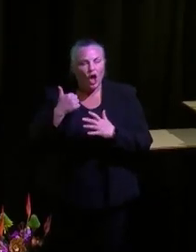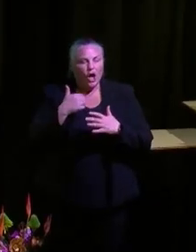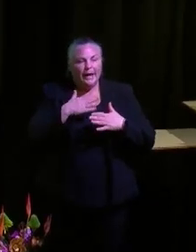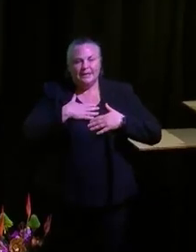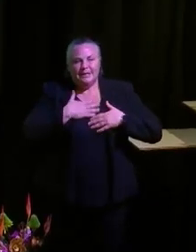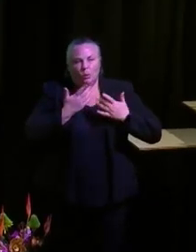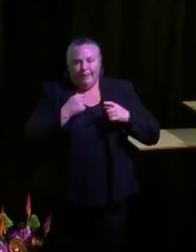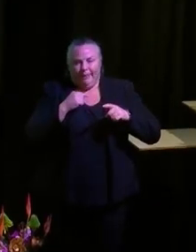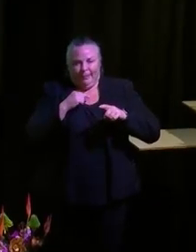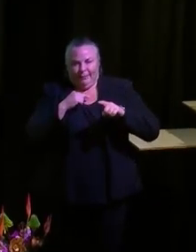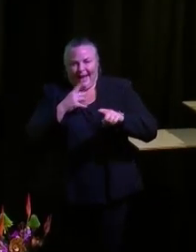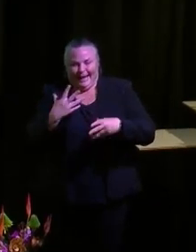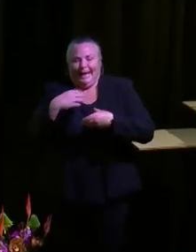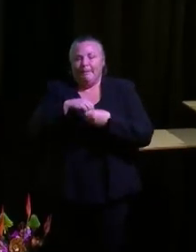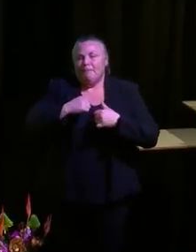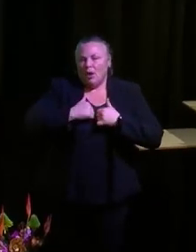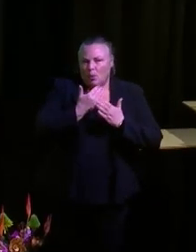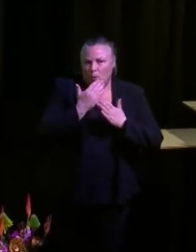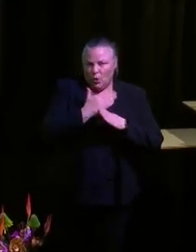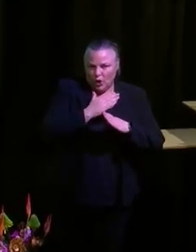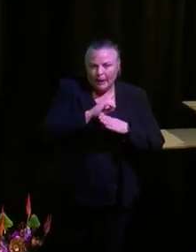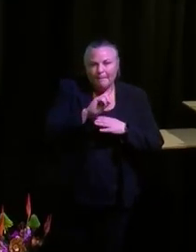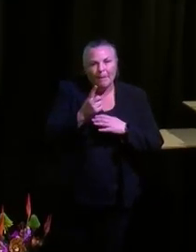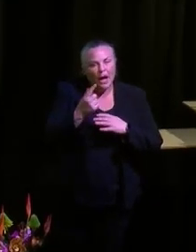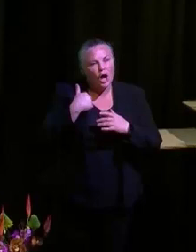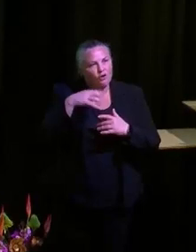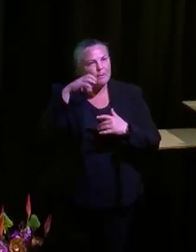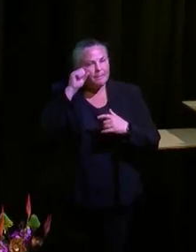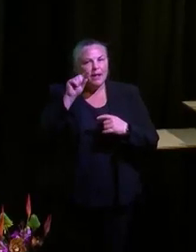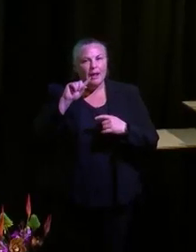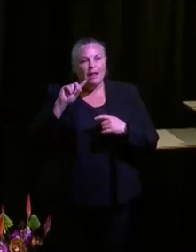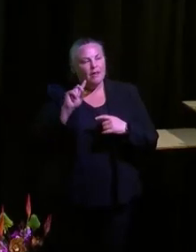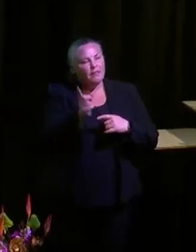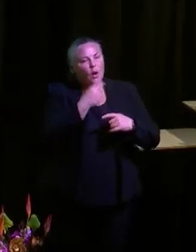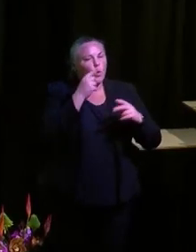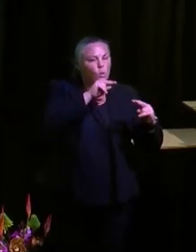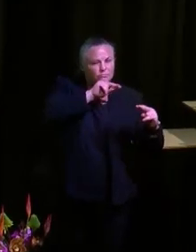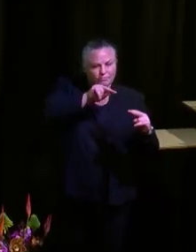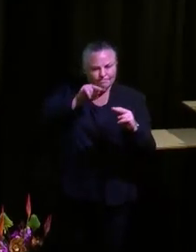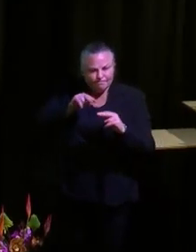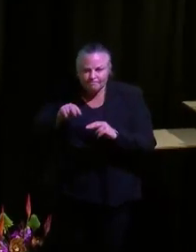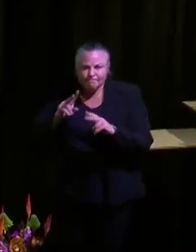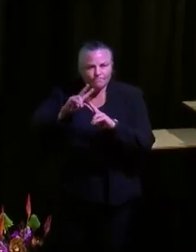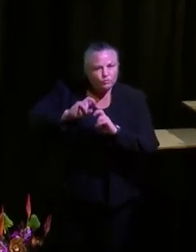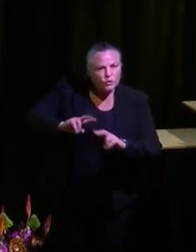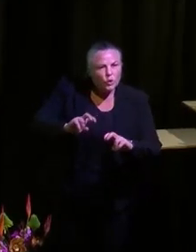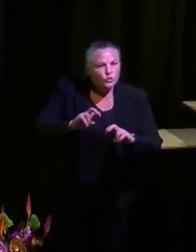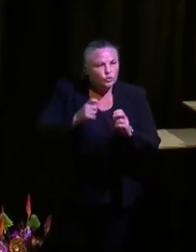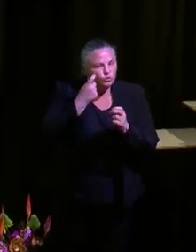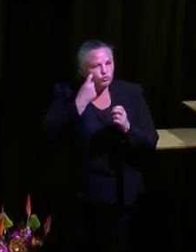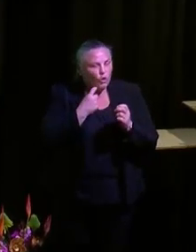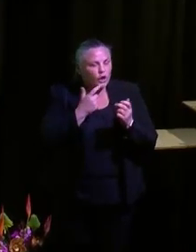have that memory of all of the things that they were looking at for that particular exhibition,